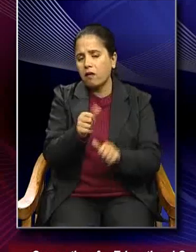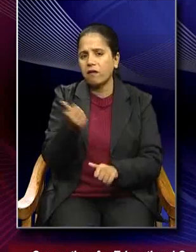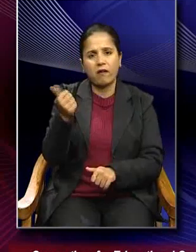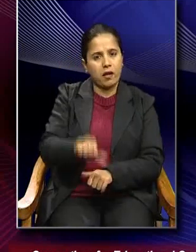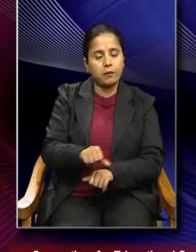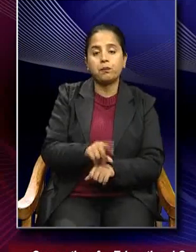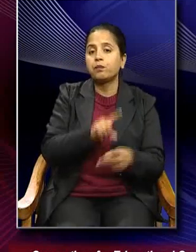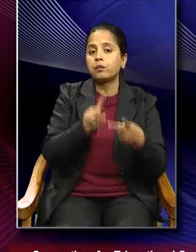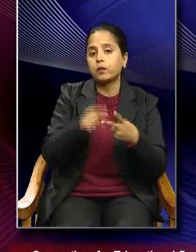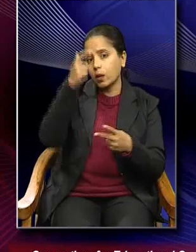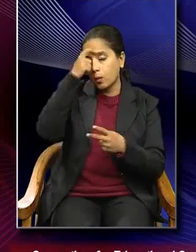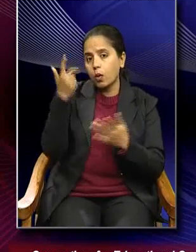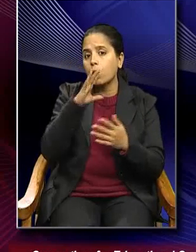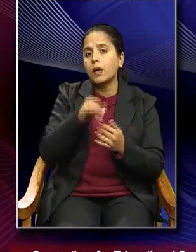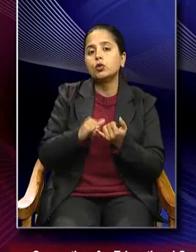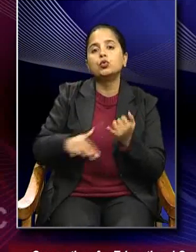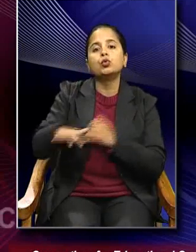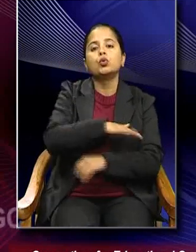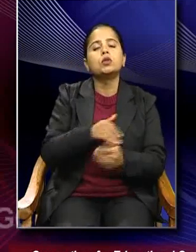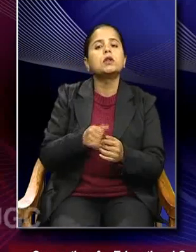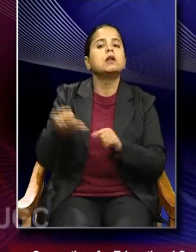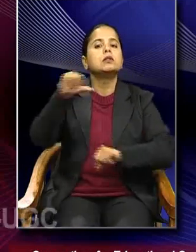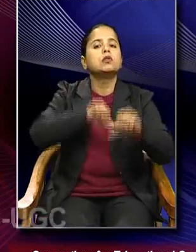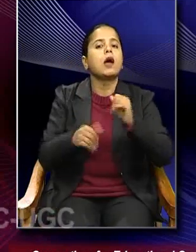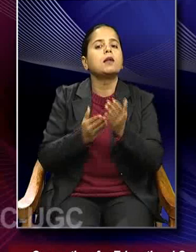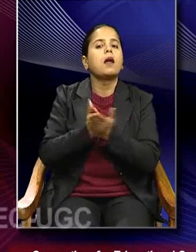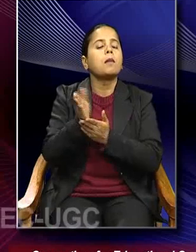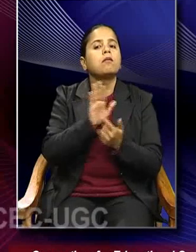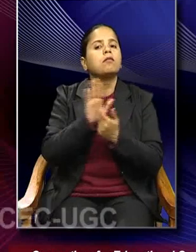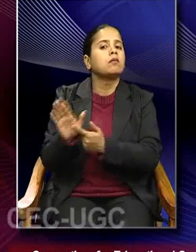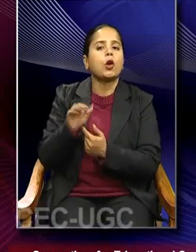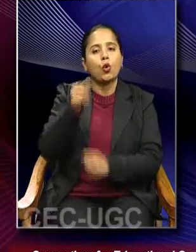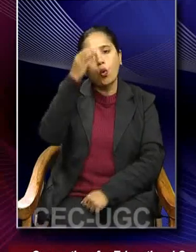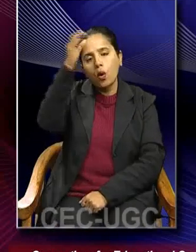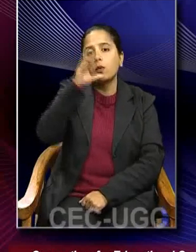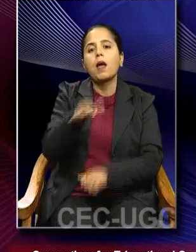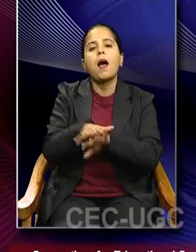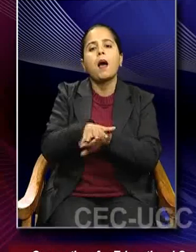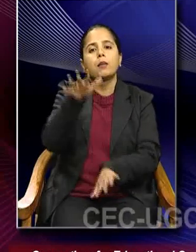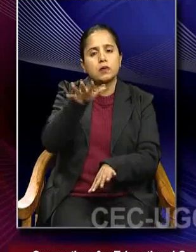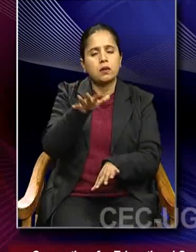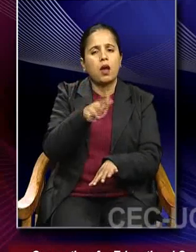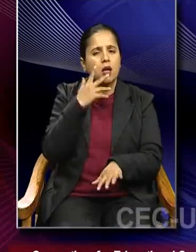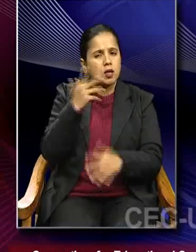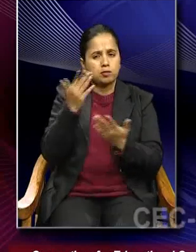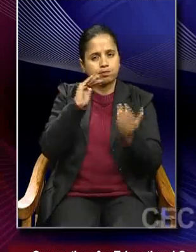second problem with social science approach was his concept of abstract